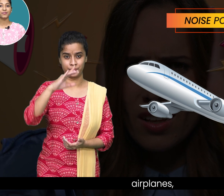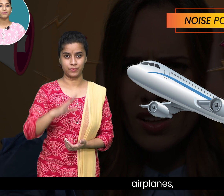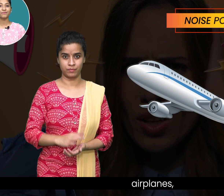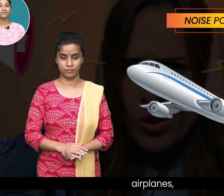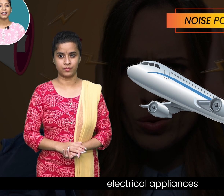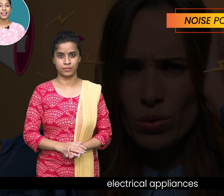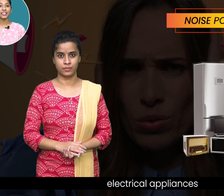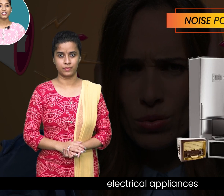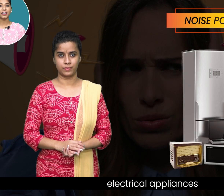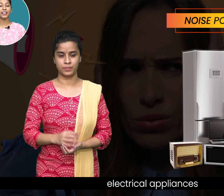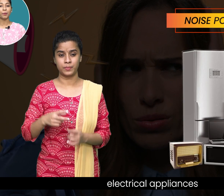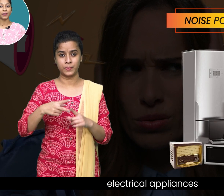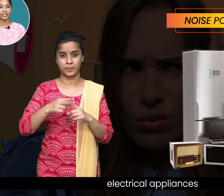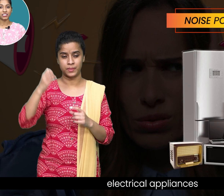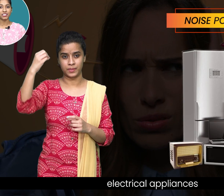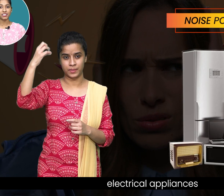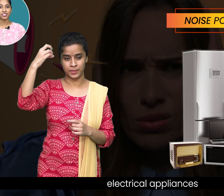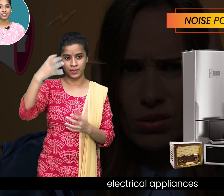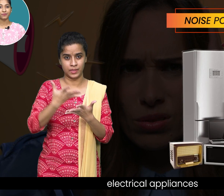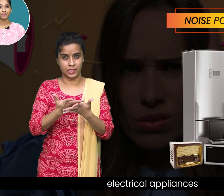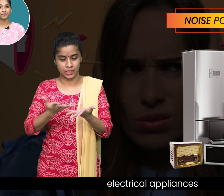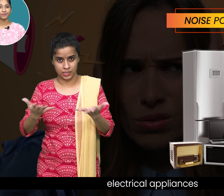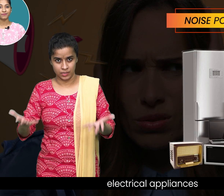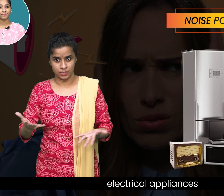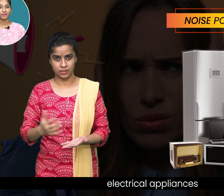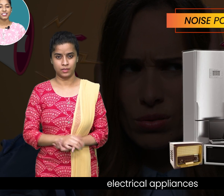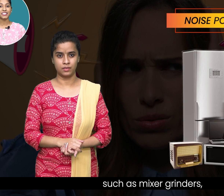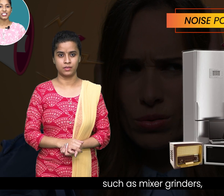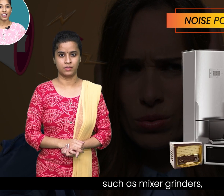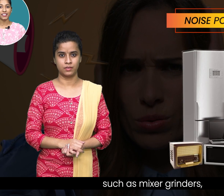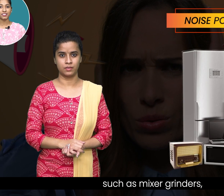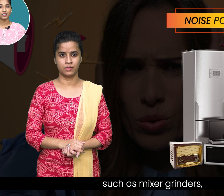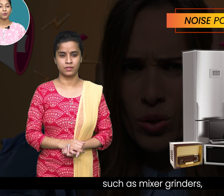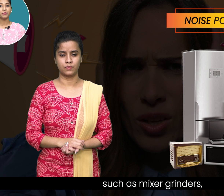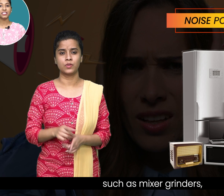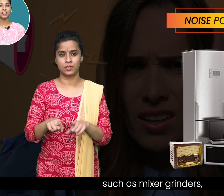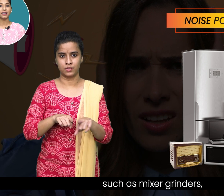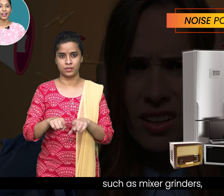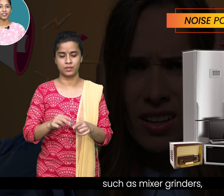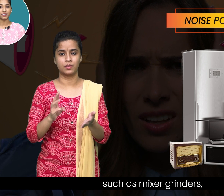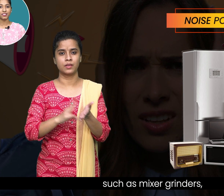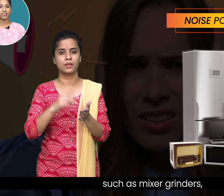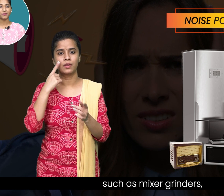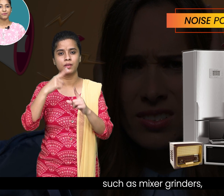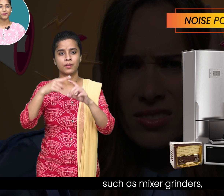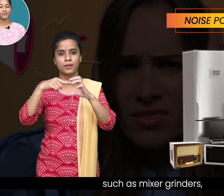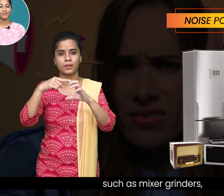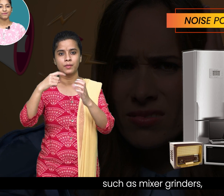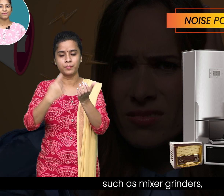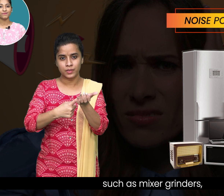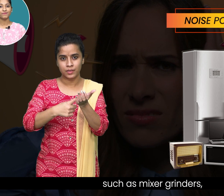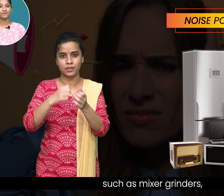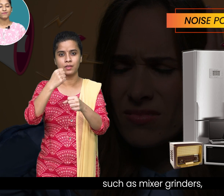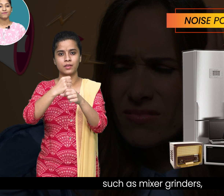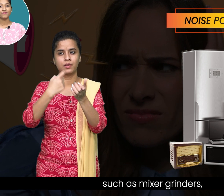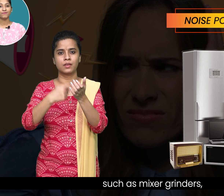airplanes, electrical appliances such as mixer grinders,